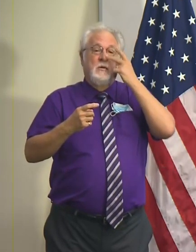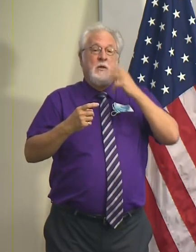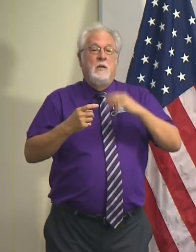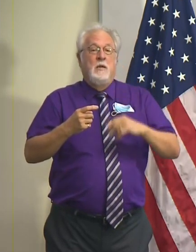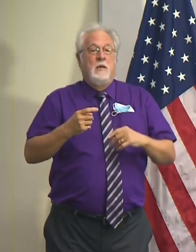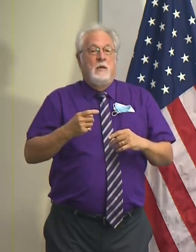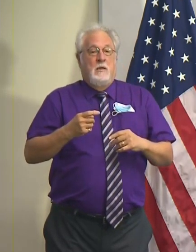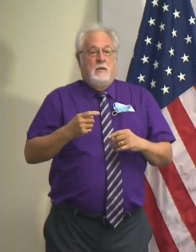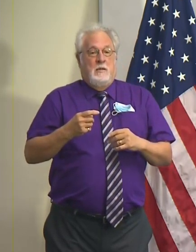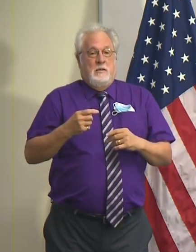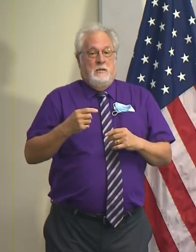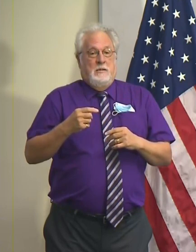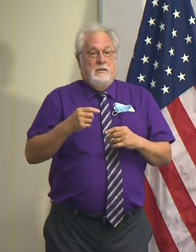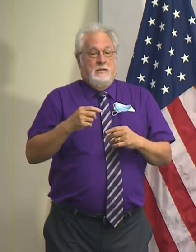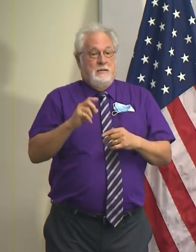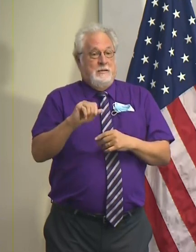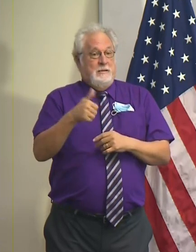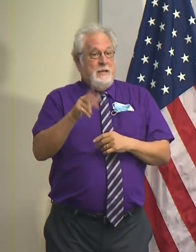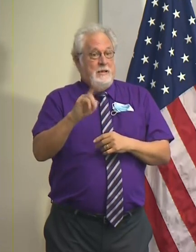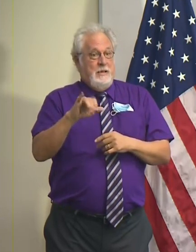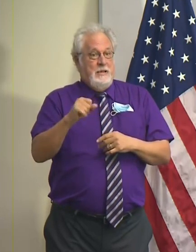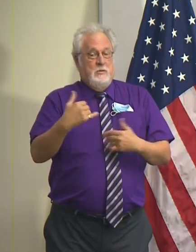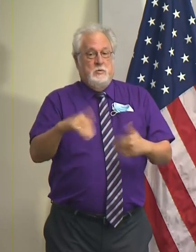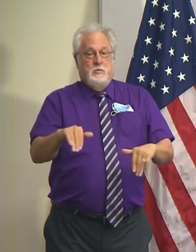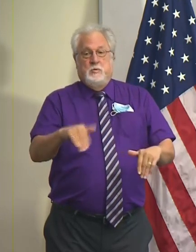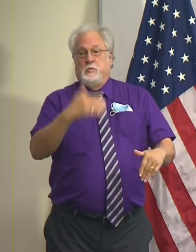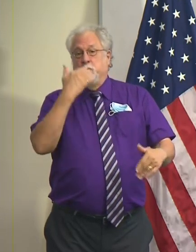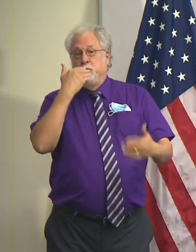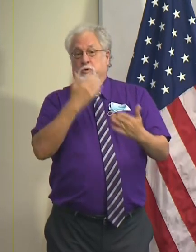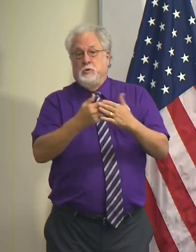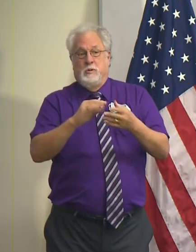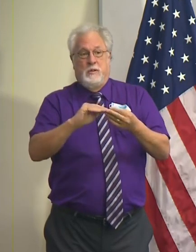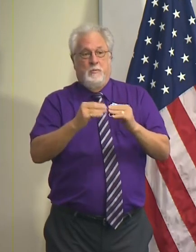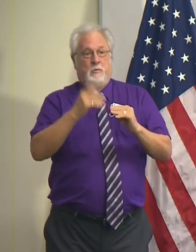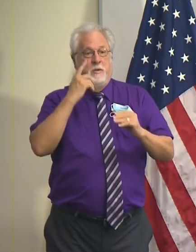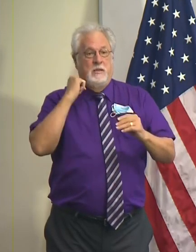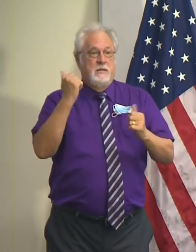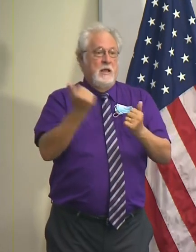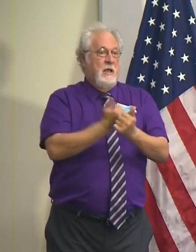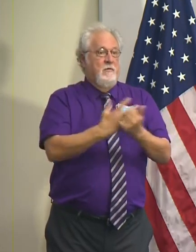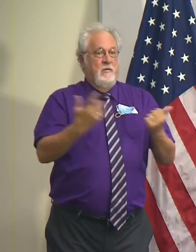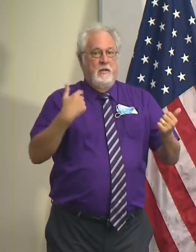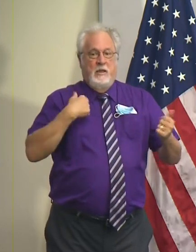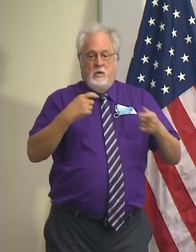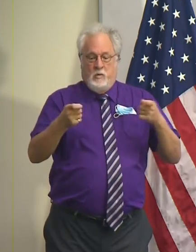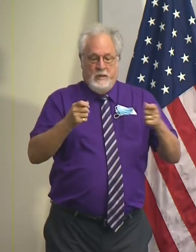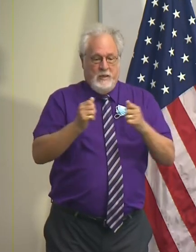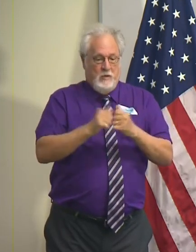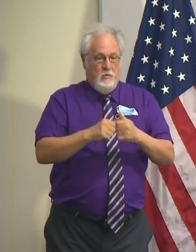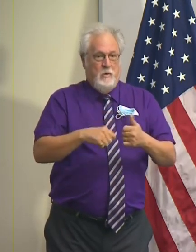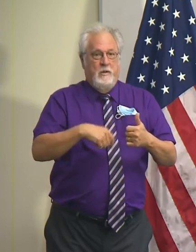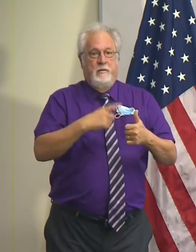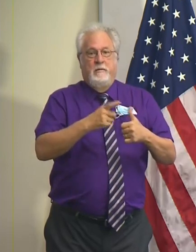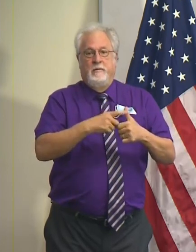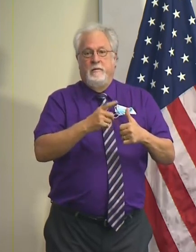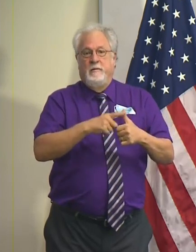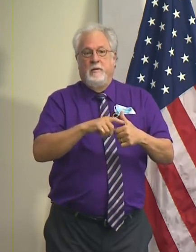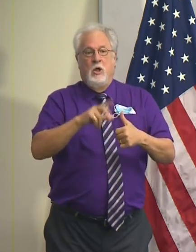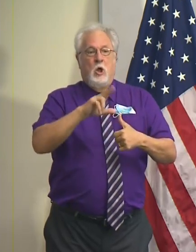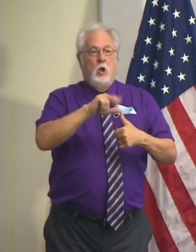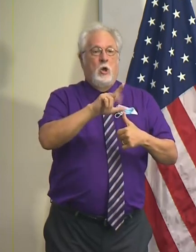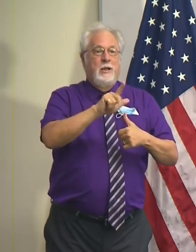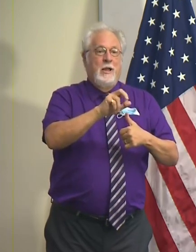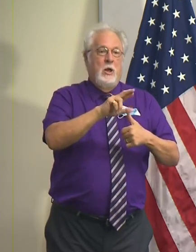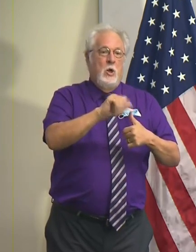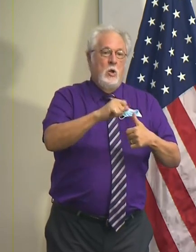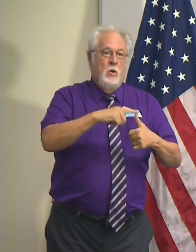10 days is a really good number because of everything that we've been dealing with Hurricane